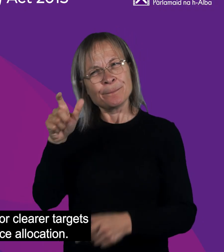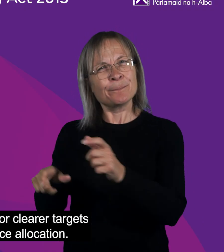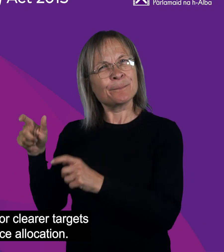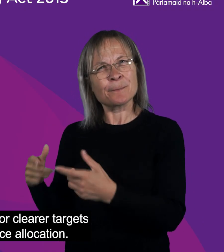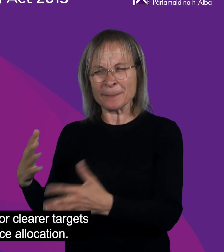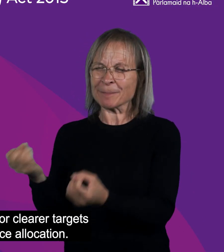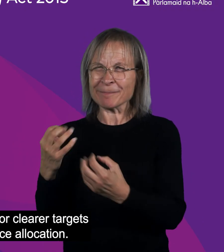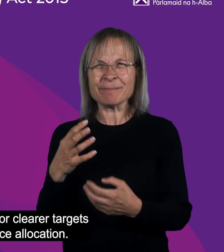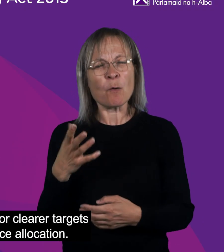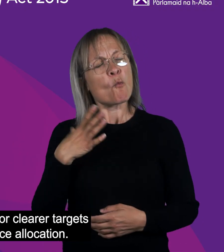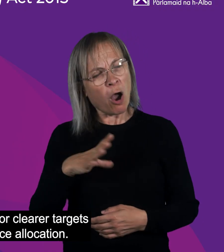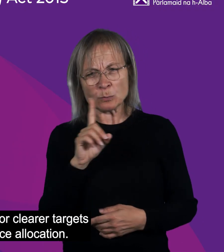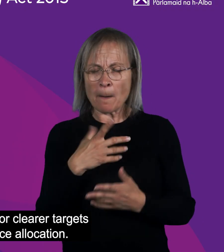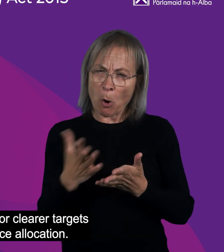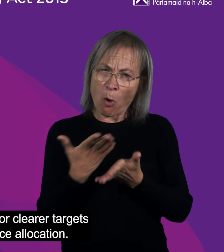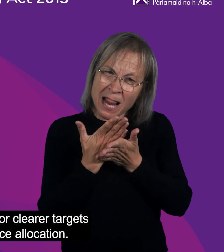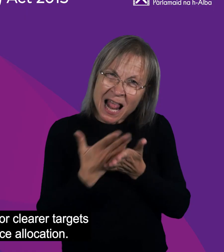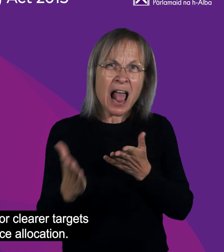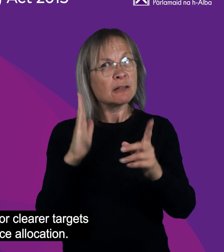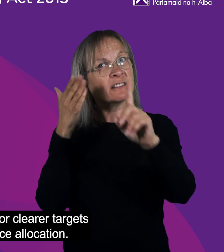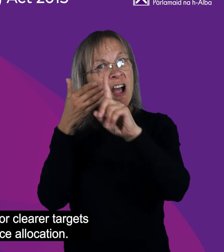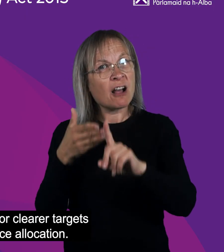Stakeholders called for clearer targets and better resource